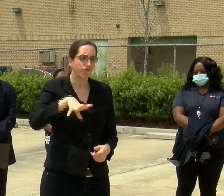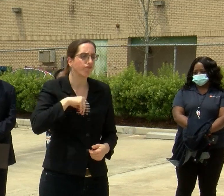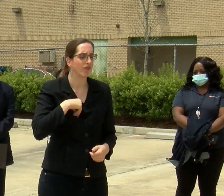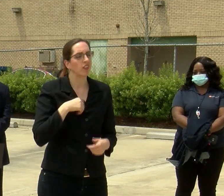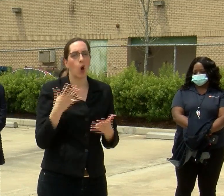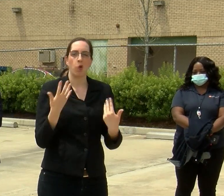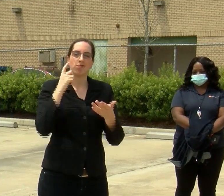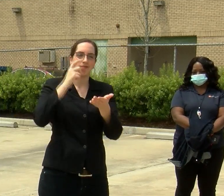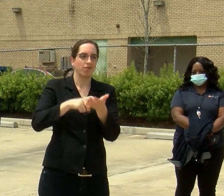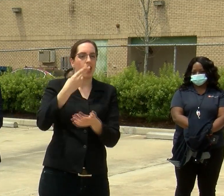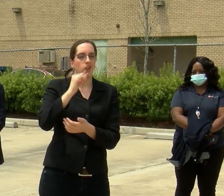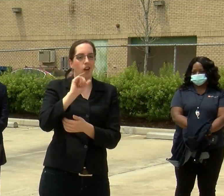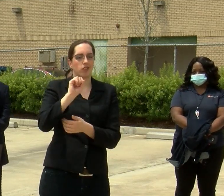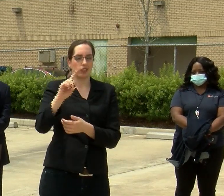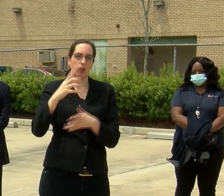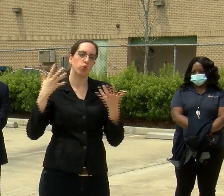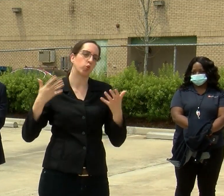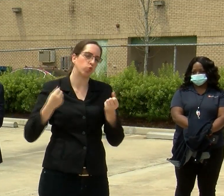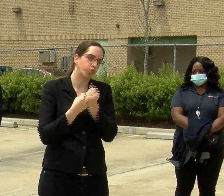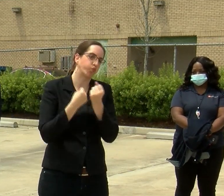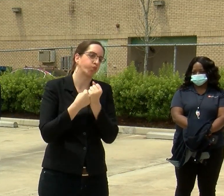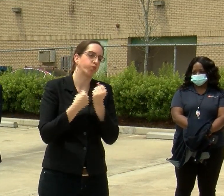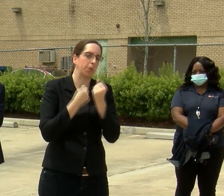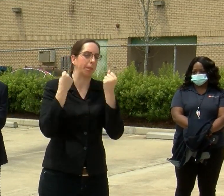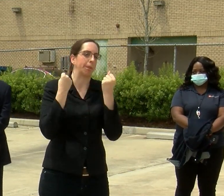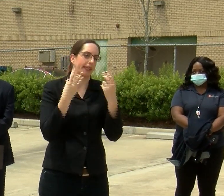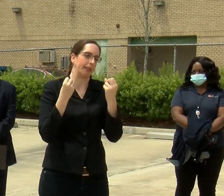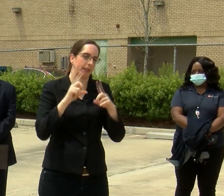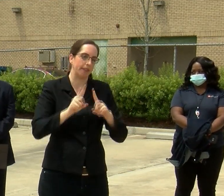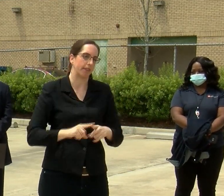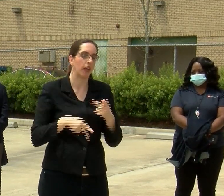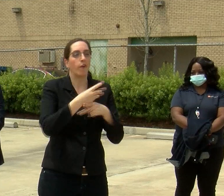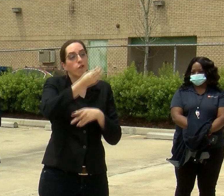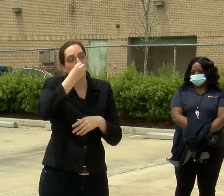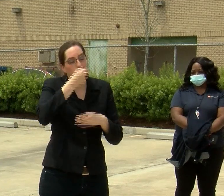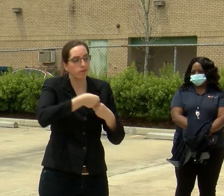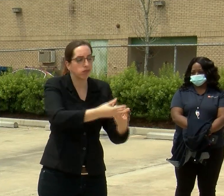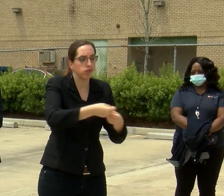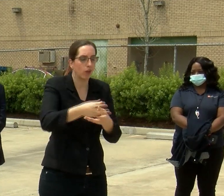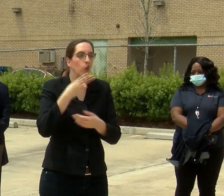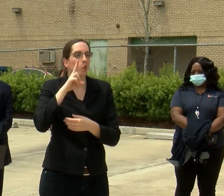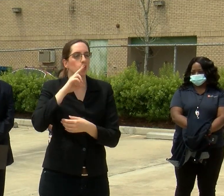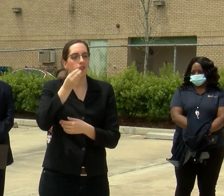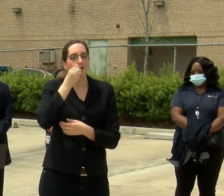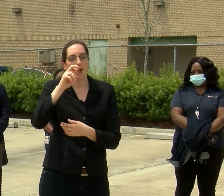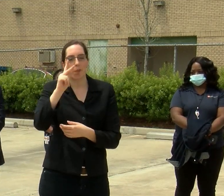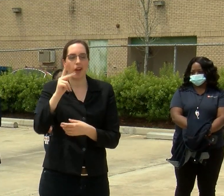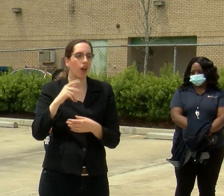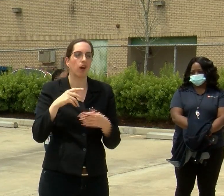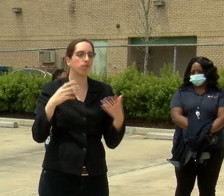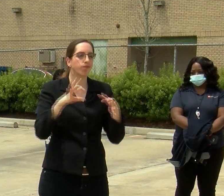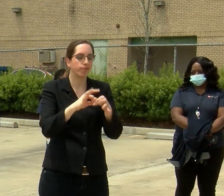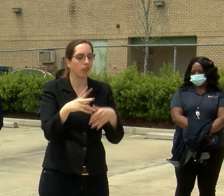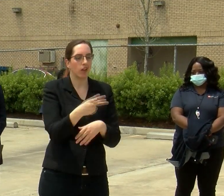acknowledge HISD. They have been a tremendous partner on multiple levels. The food distributions with the Houston Food Bank with HISD have